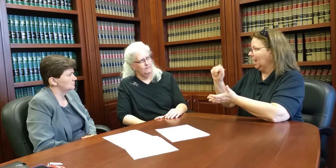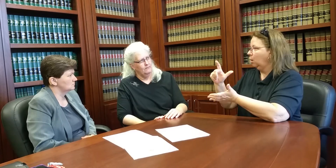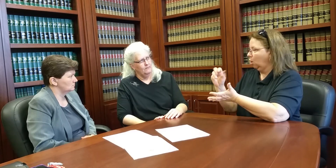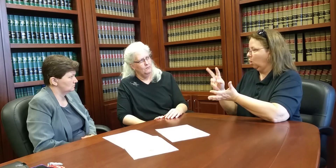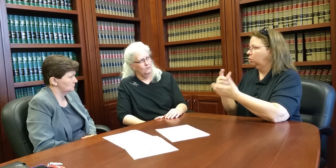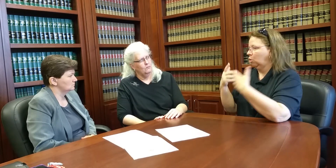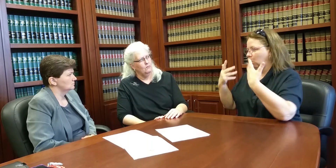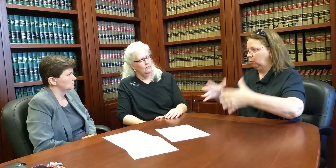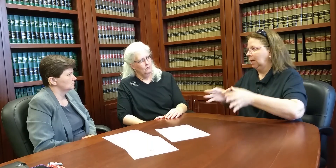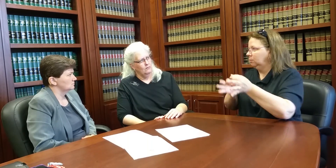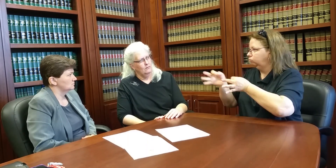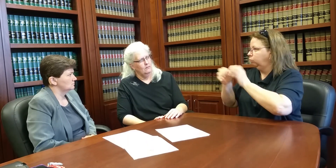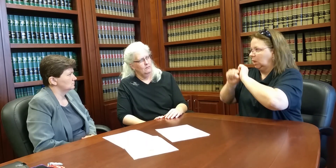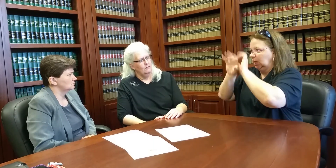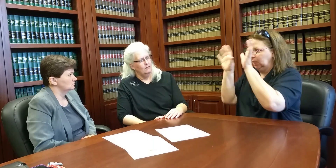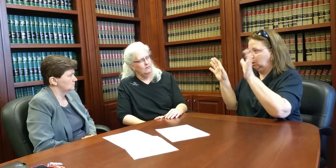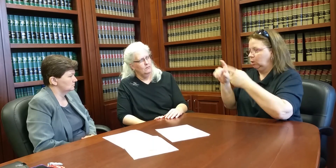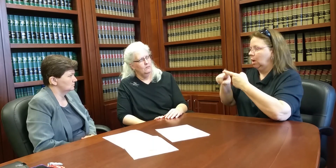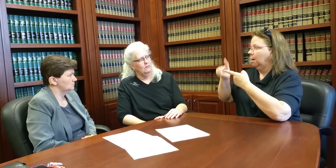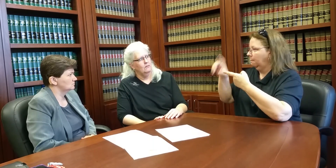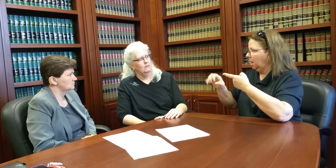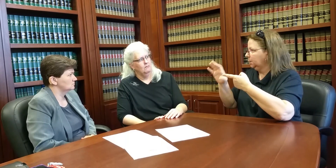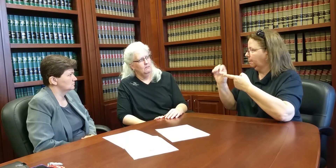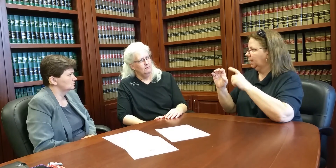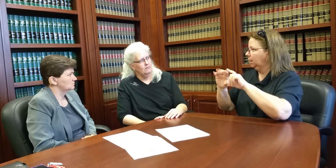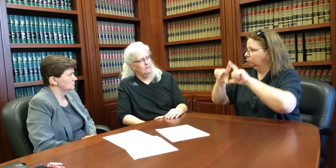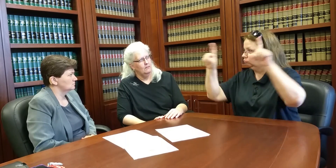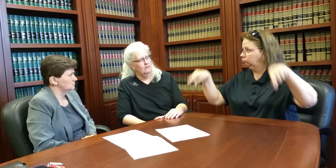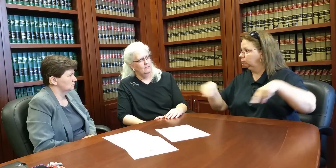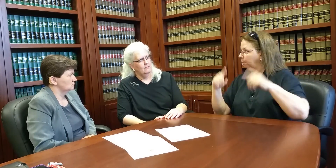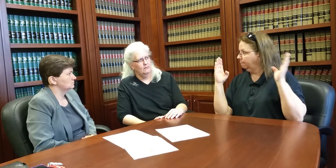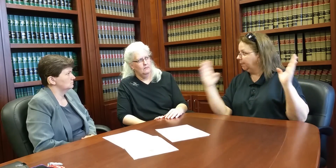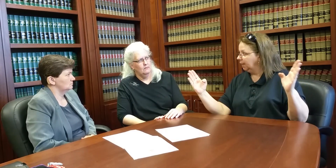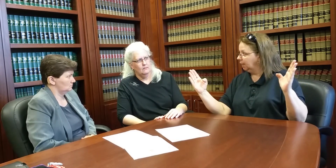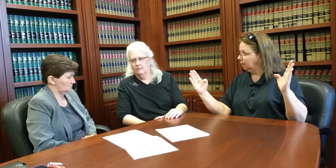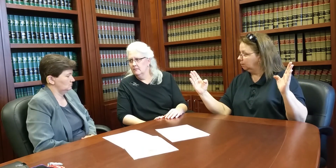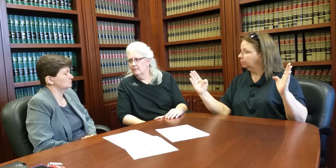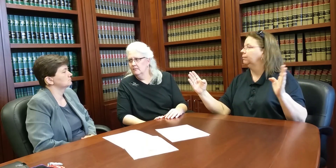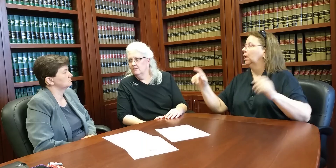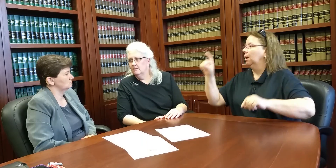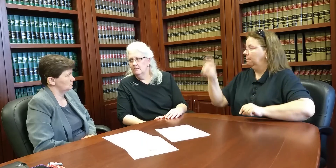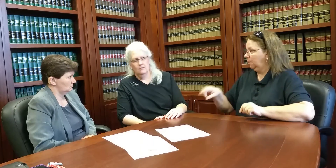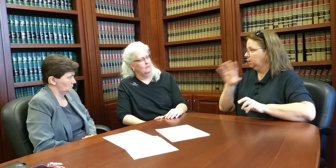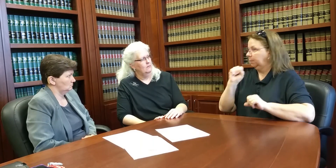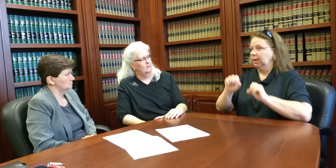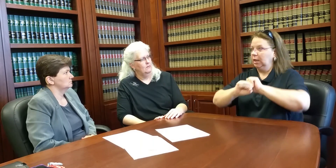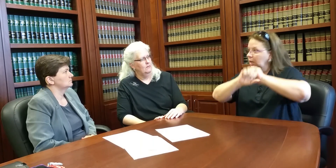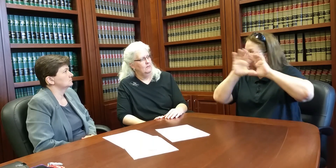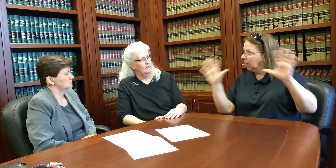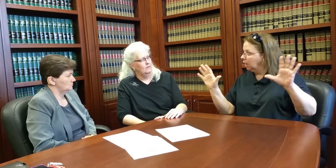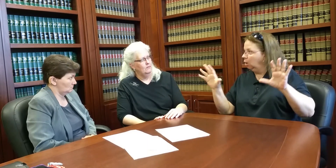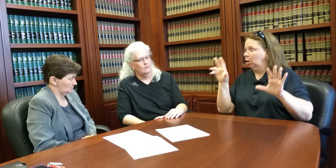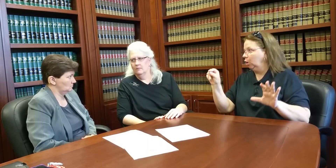are all very clear. Must be big, must be clear,